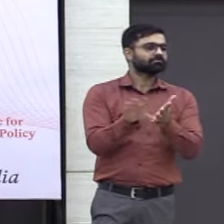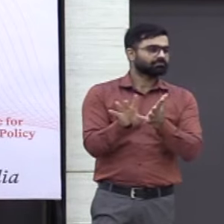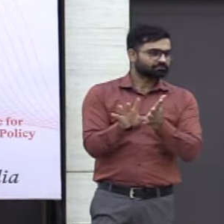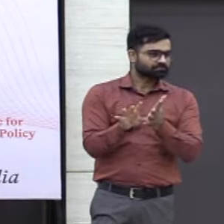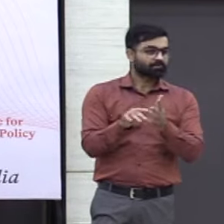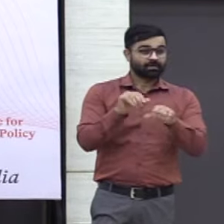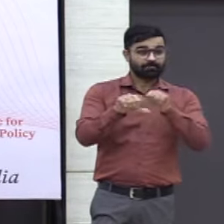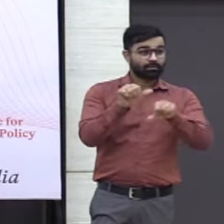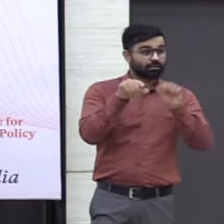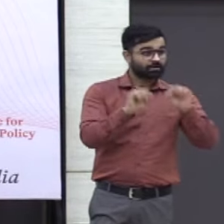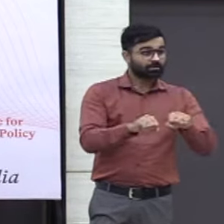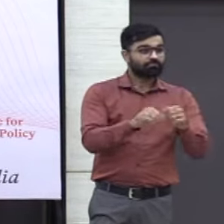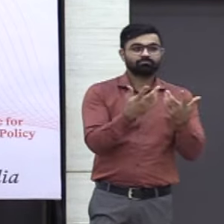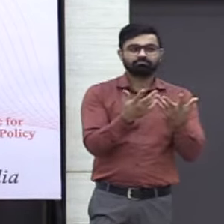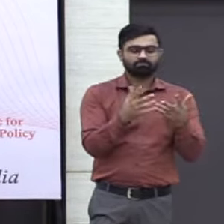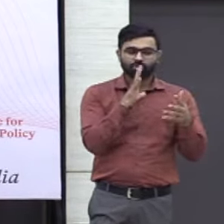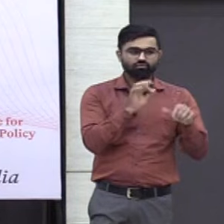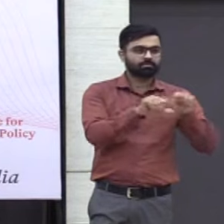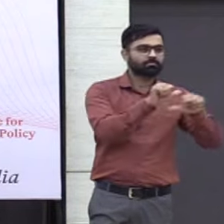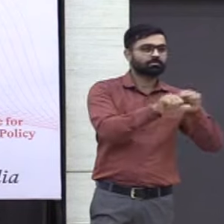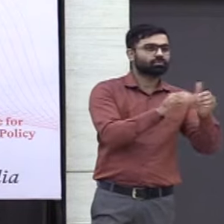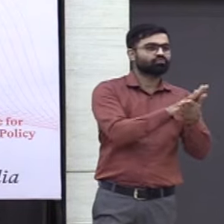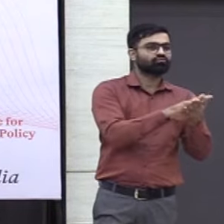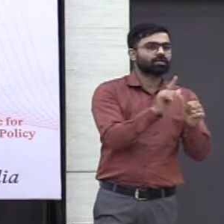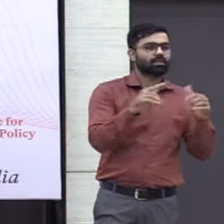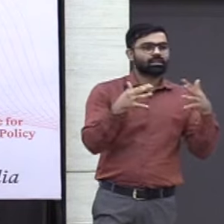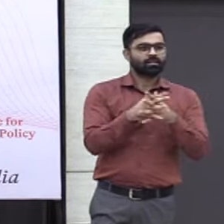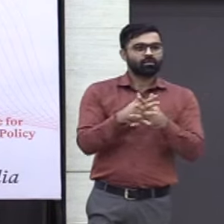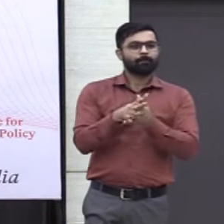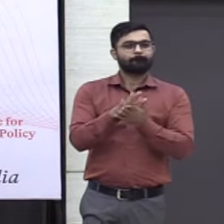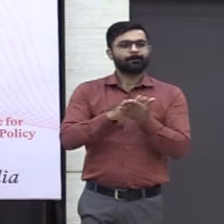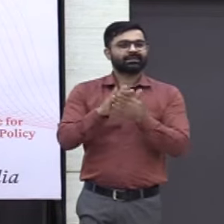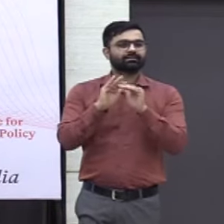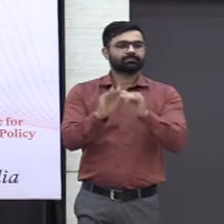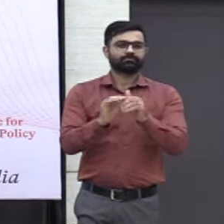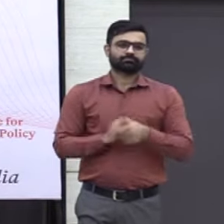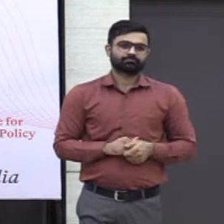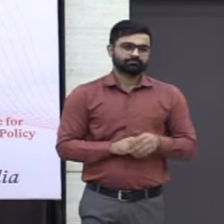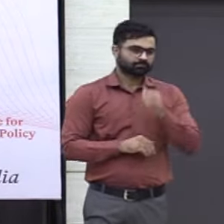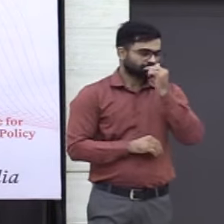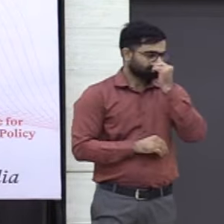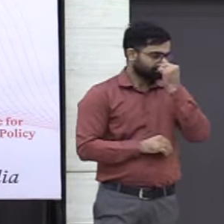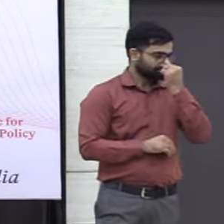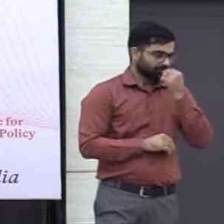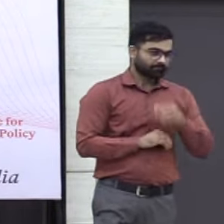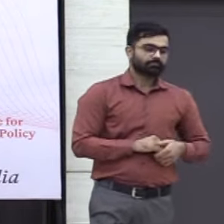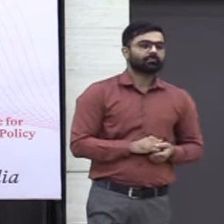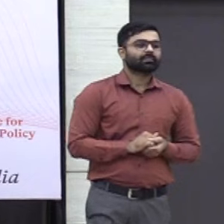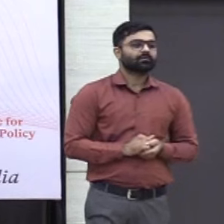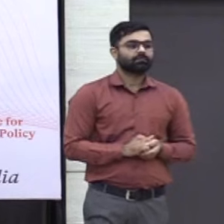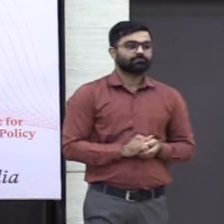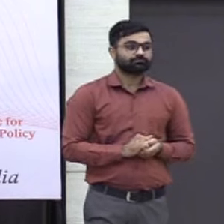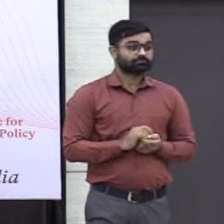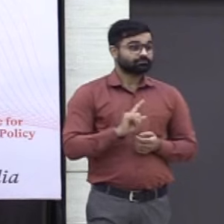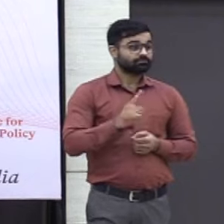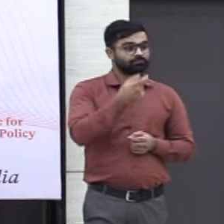this procedure, because there is no such procedure in the eye of law which is reasonable. That's the first issue.